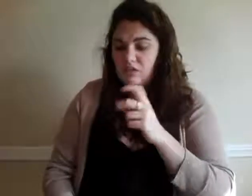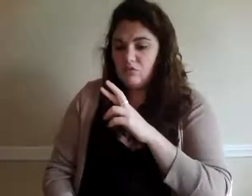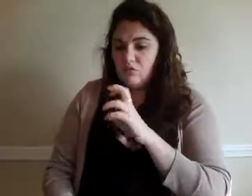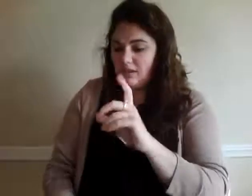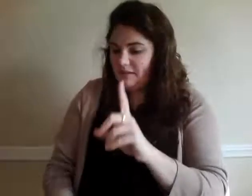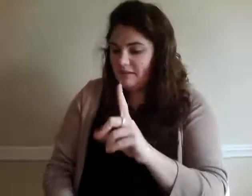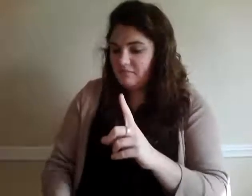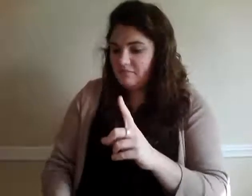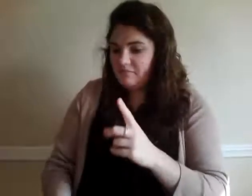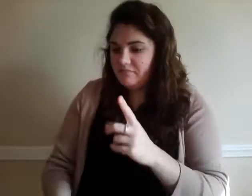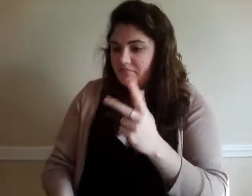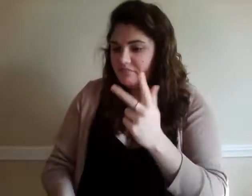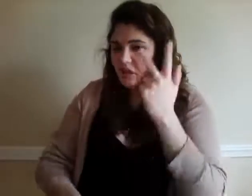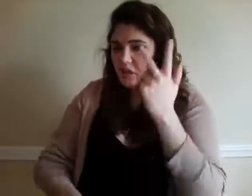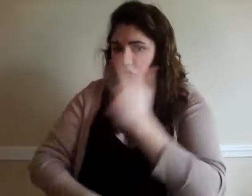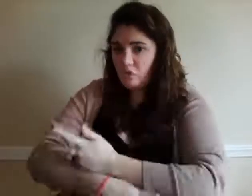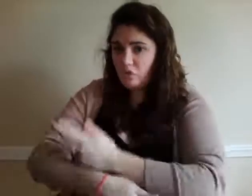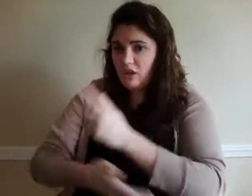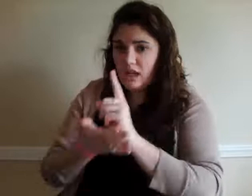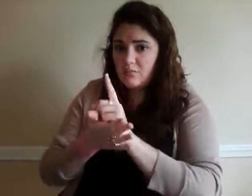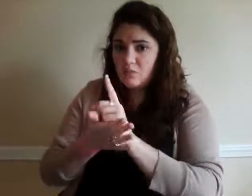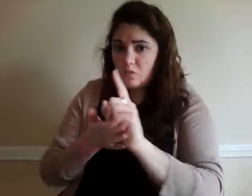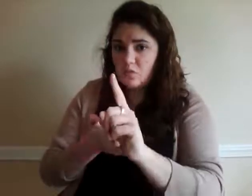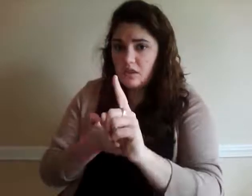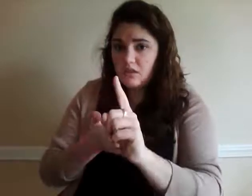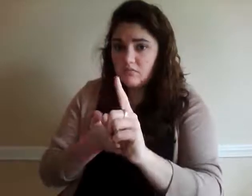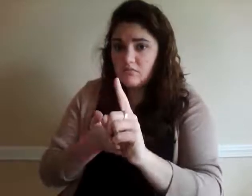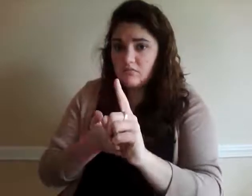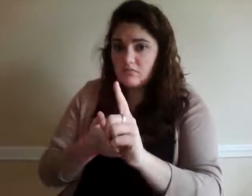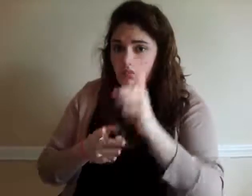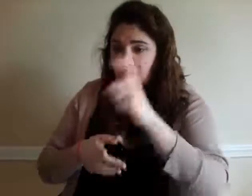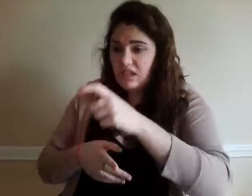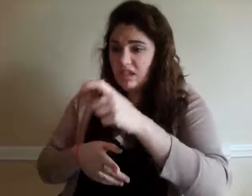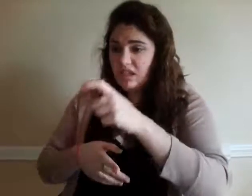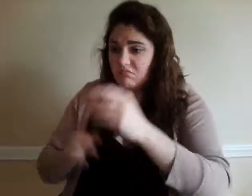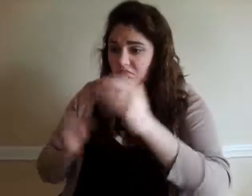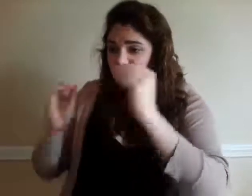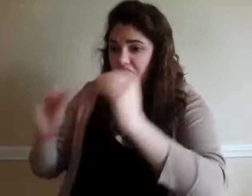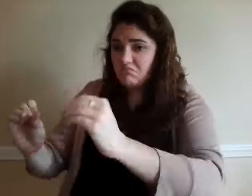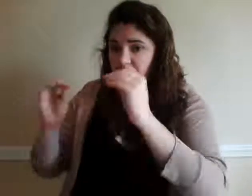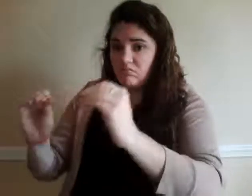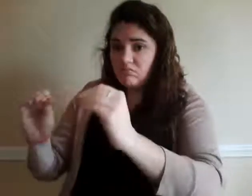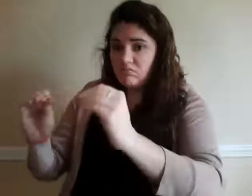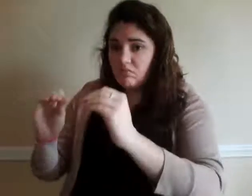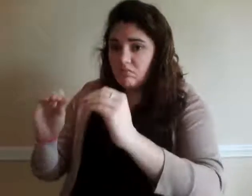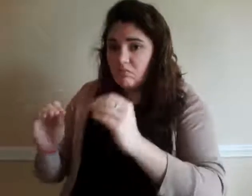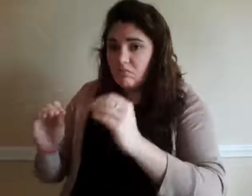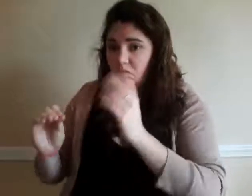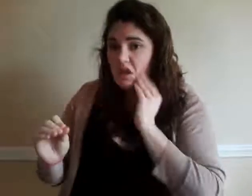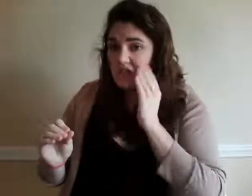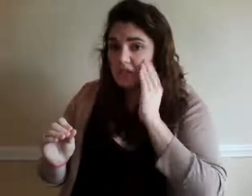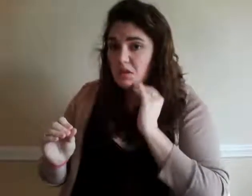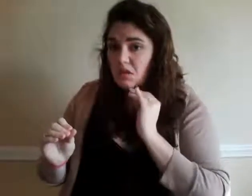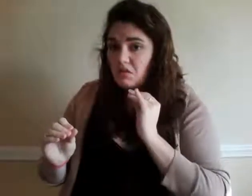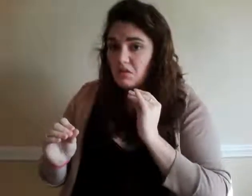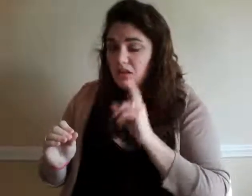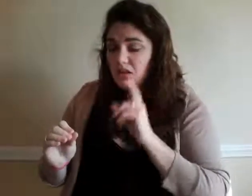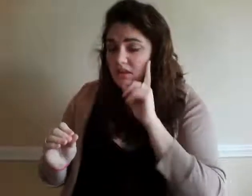language pathologist who is experienced with working with deaf and hard of hearing children. And what I